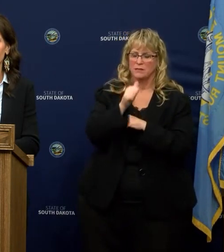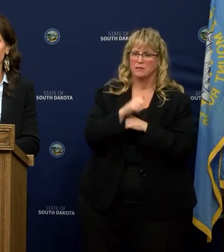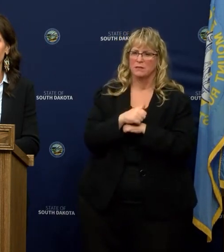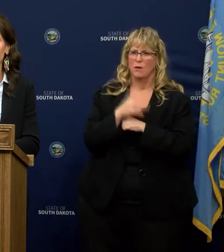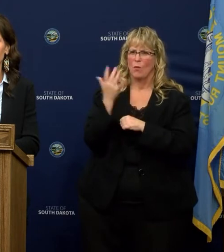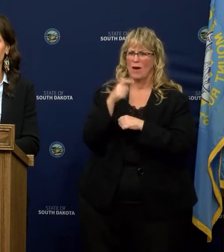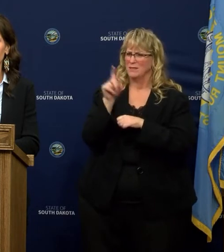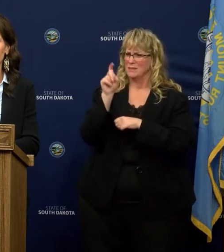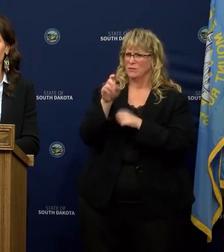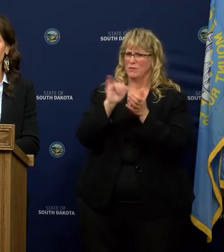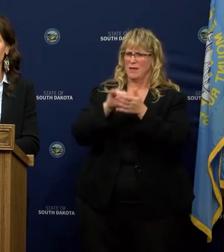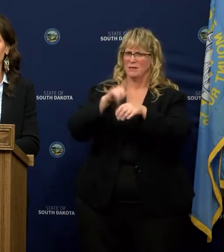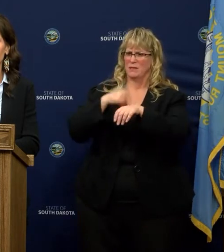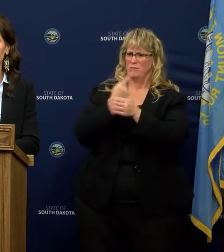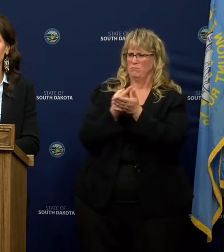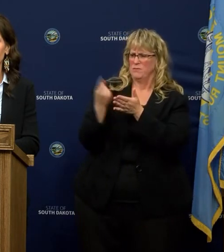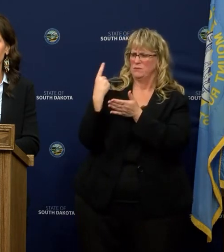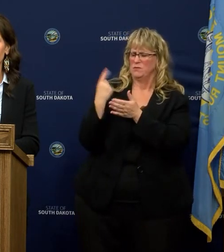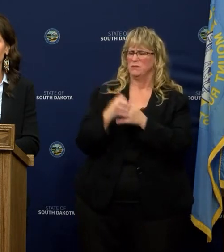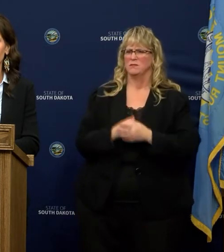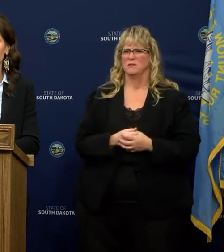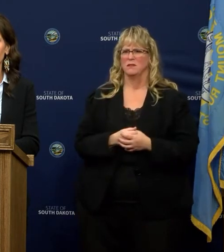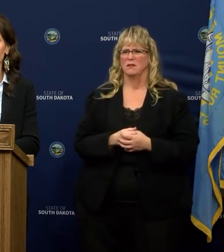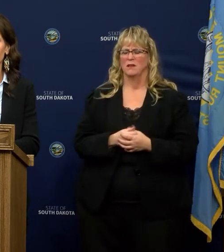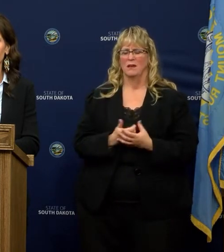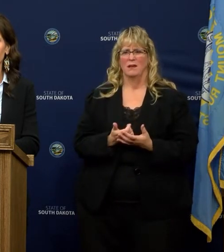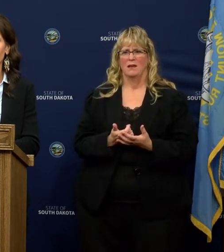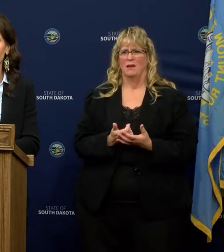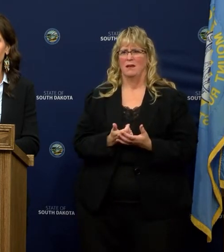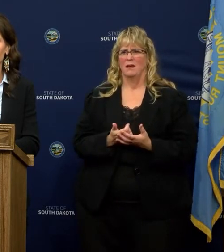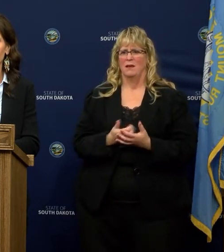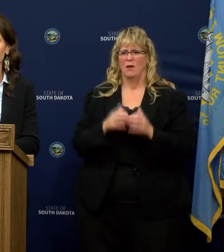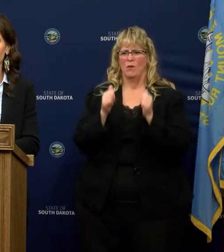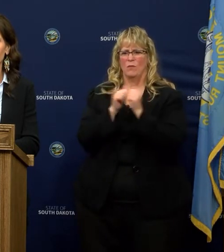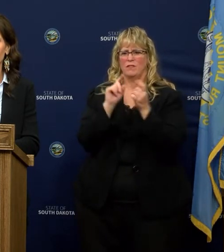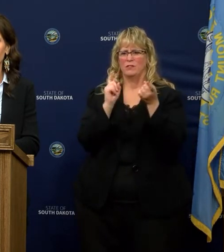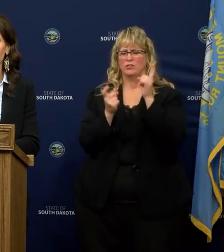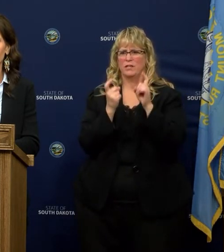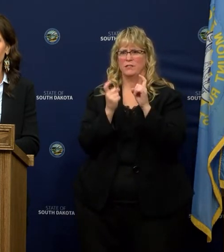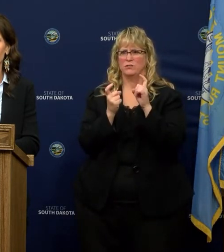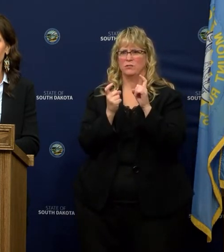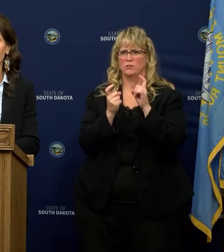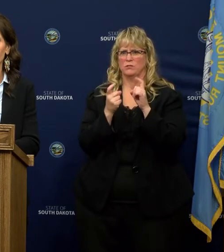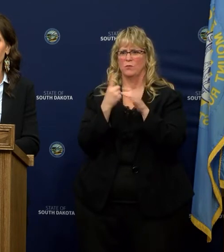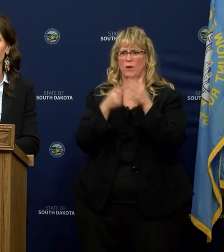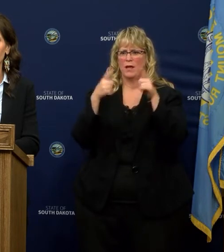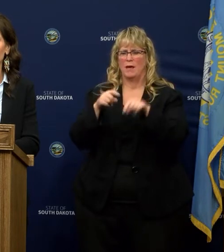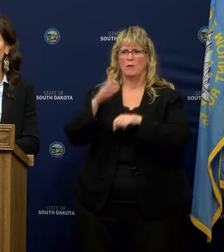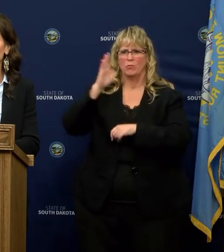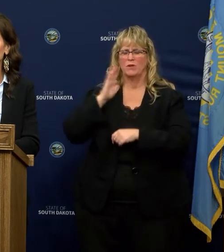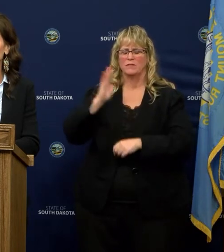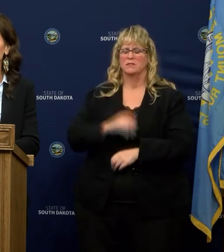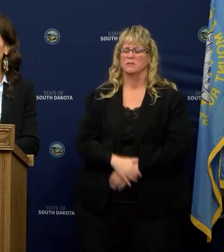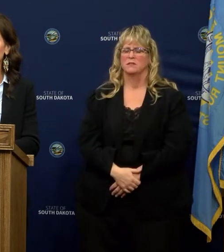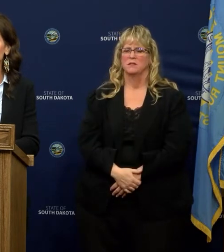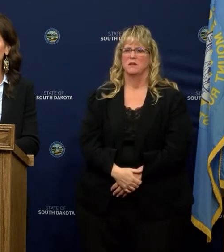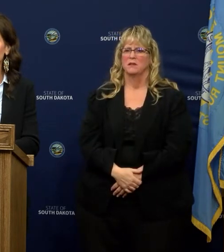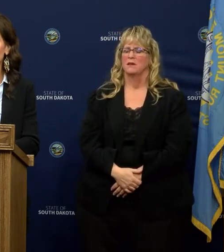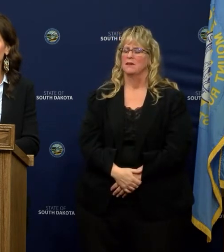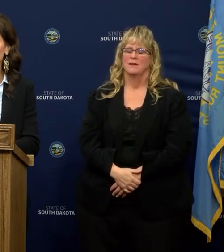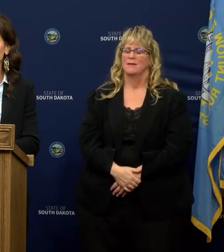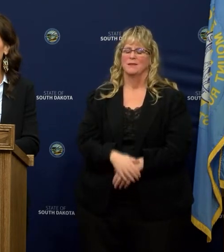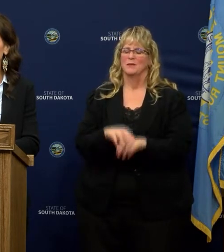point? And is this a change in the approach that you had taken previously? No, we had had